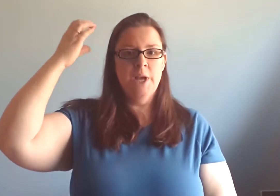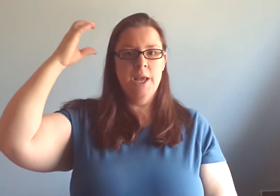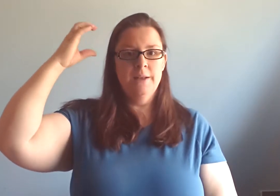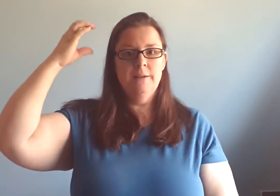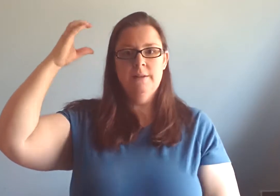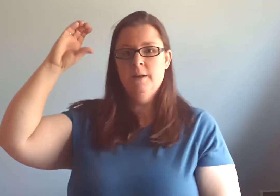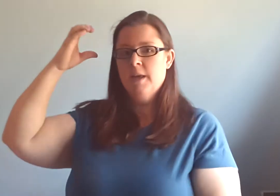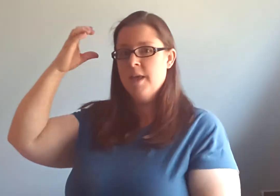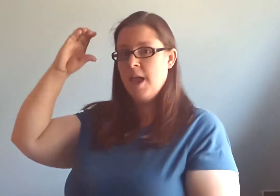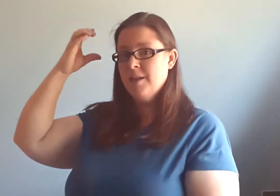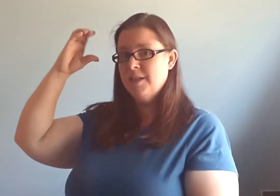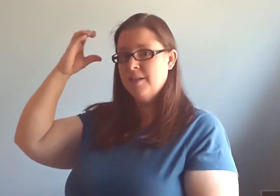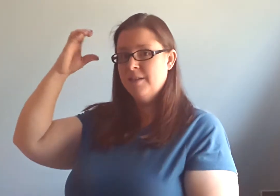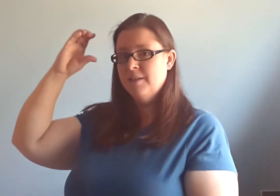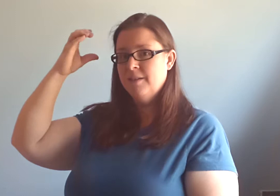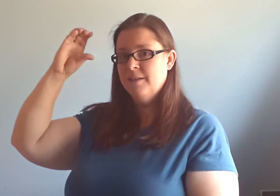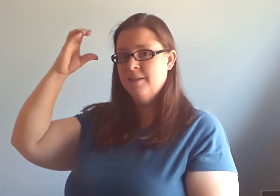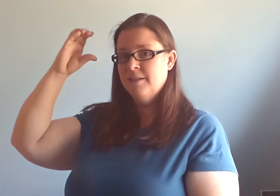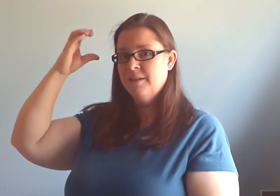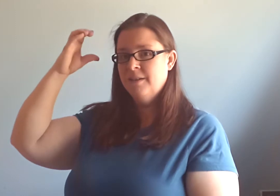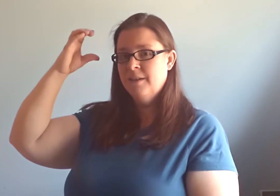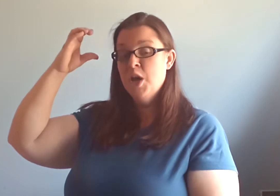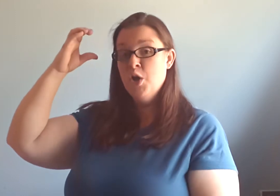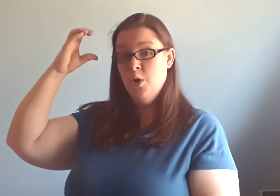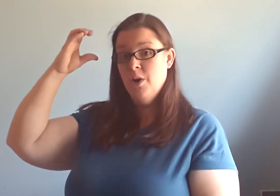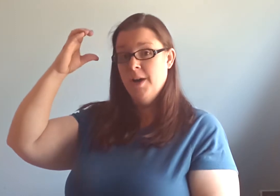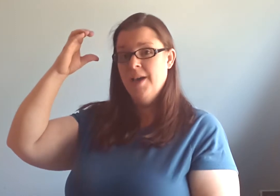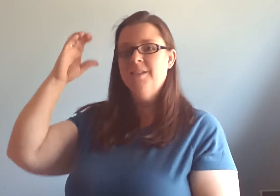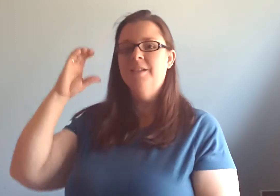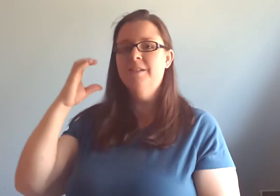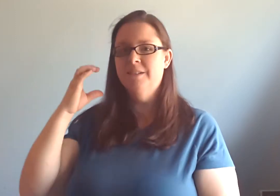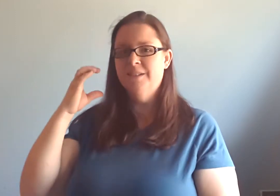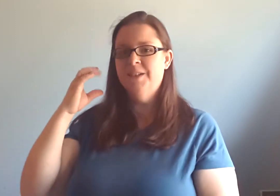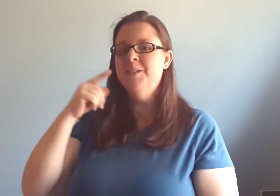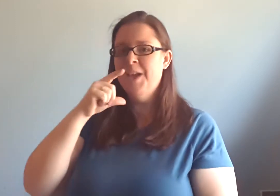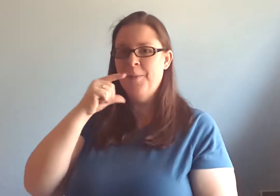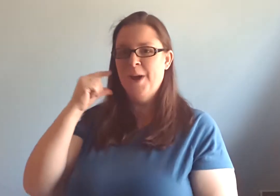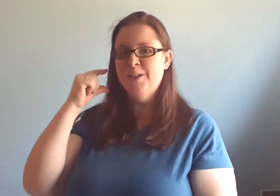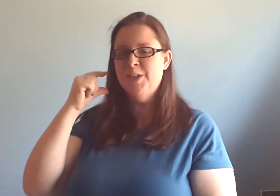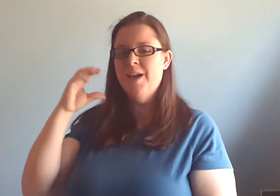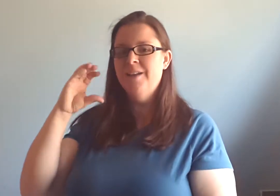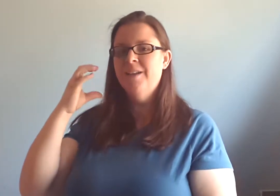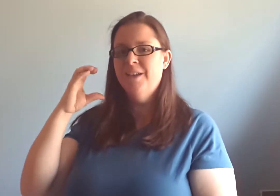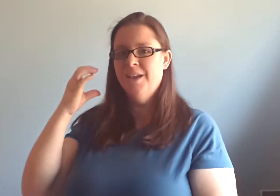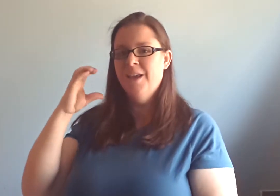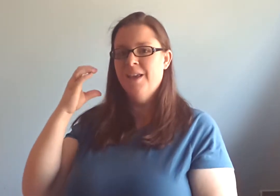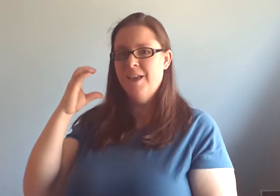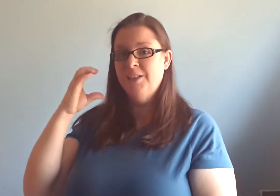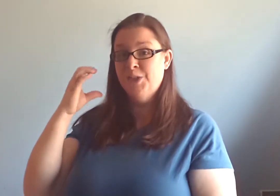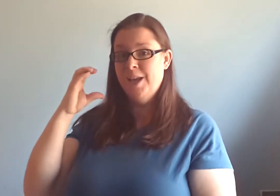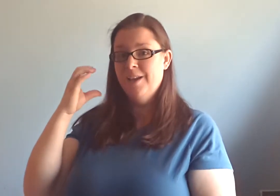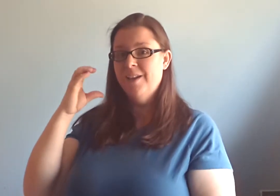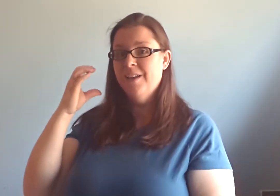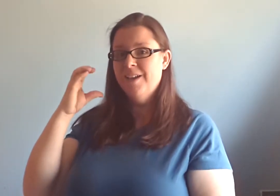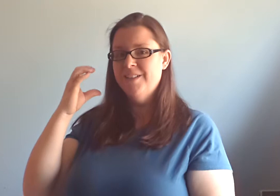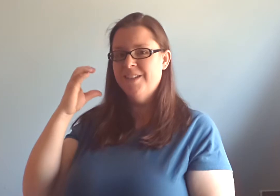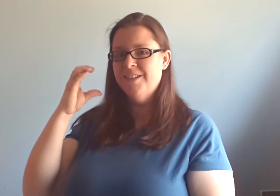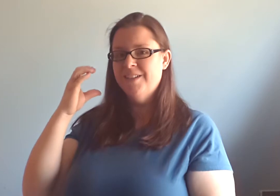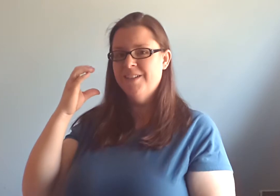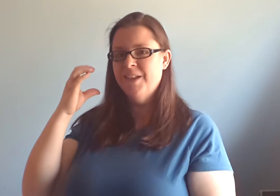it. Cousin. Girl cousin, down by your chin, and shake it. Cousin.